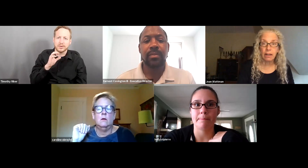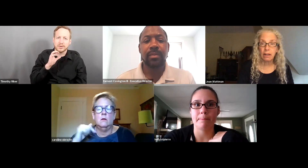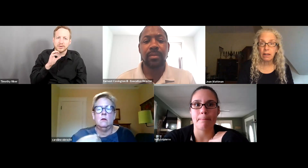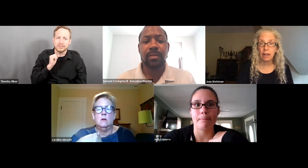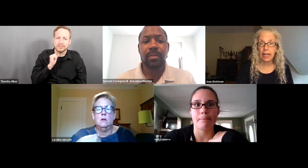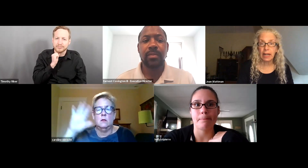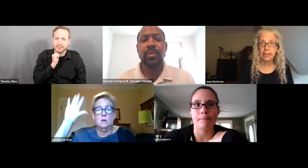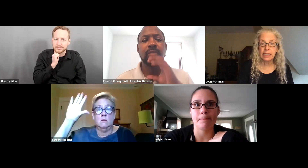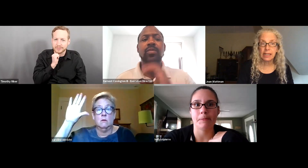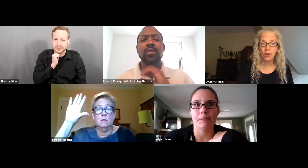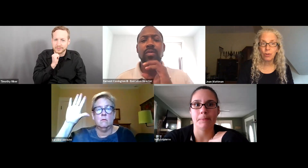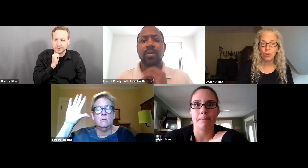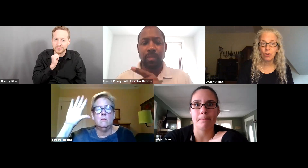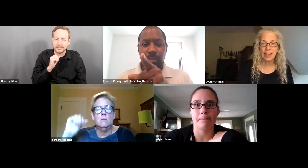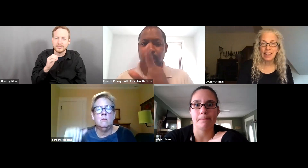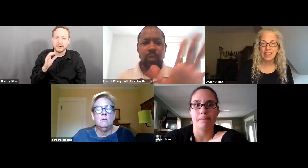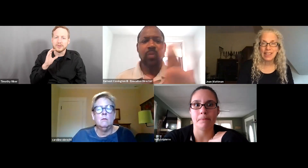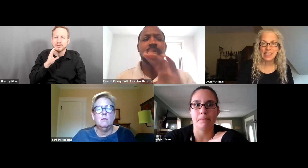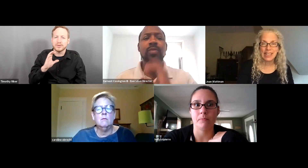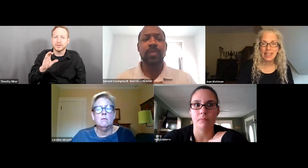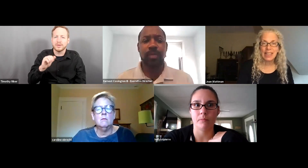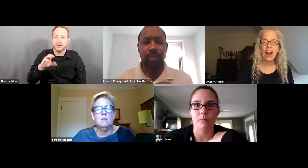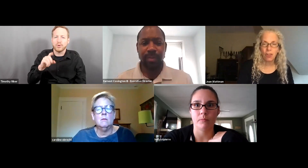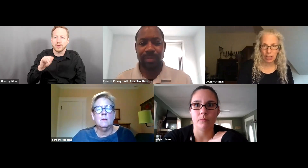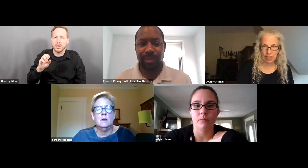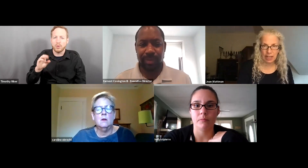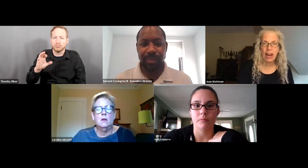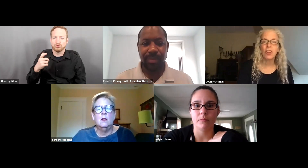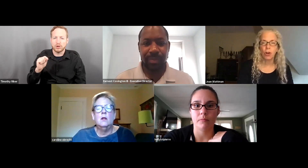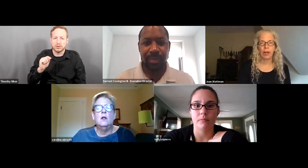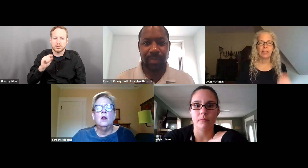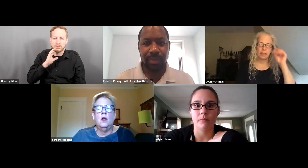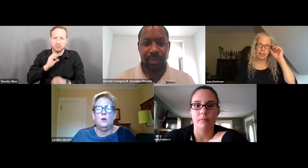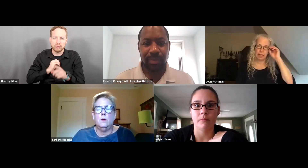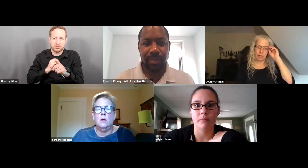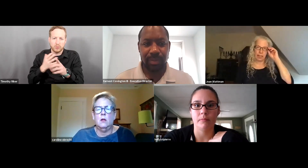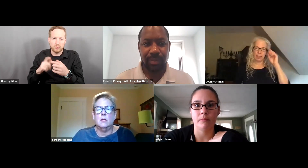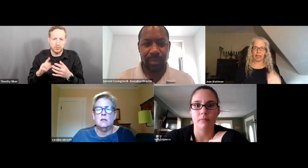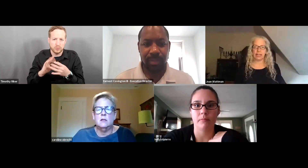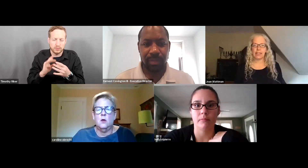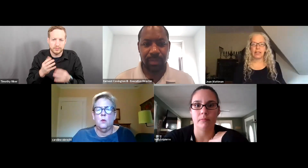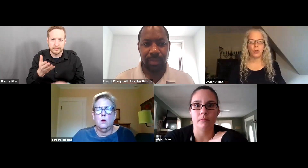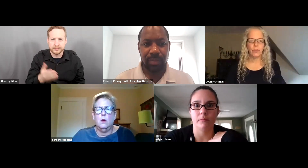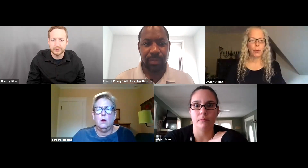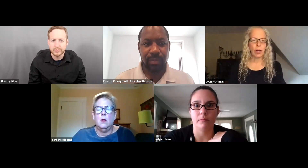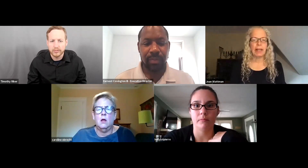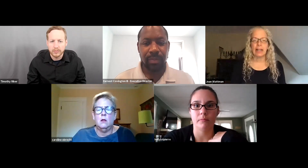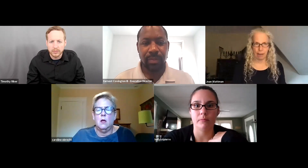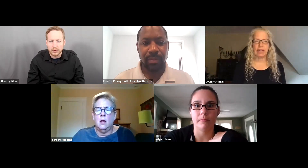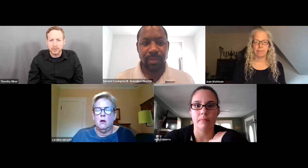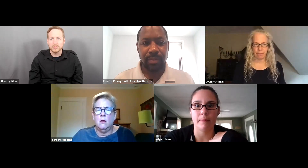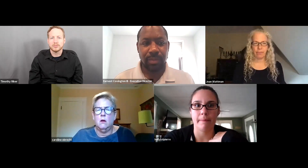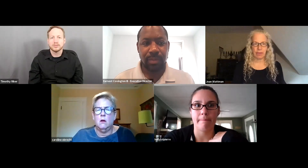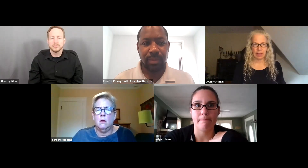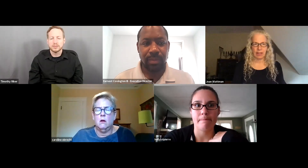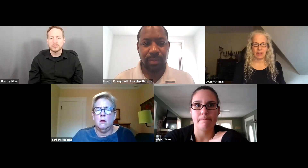Great. And I see, oh boy, let's see, Carolyn Obrecht. I see you if you want to Okay, make. one moment,